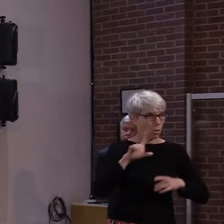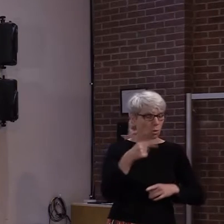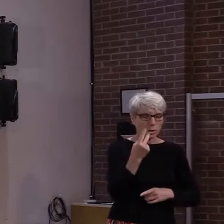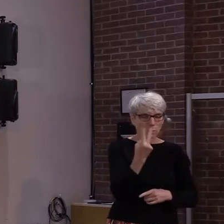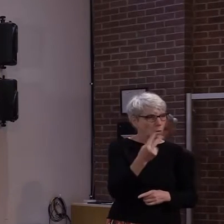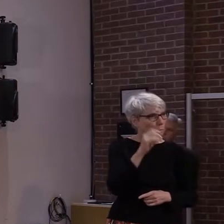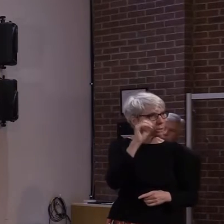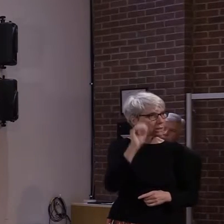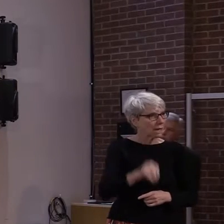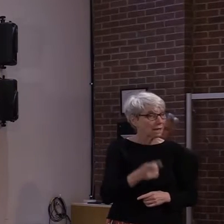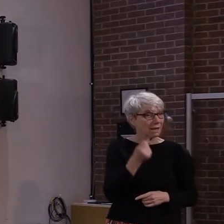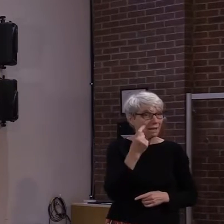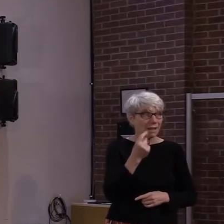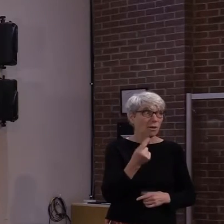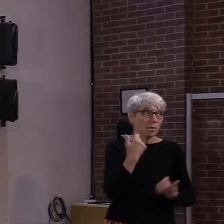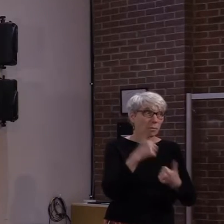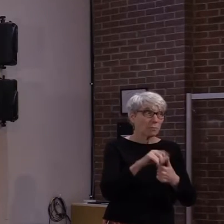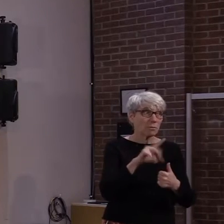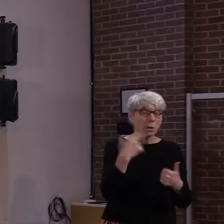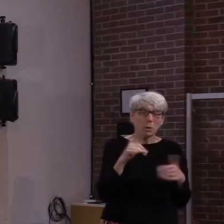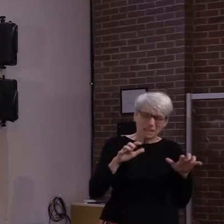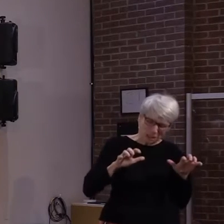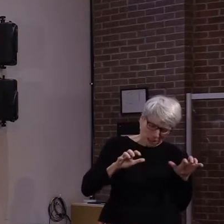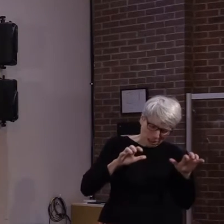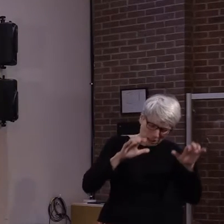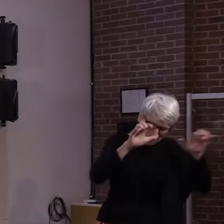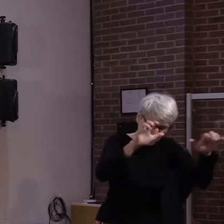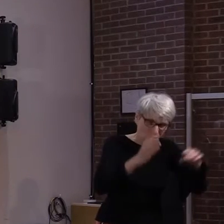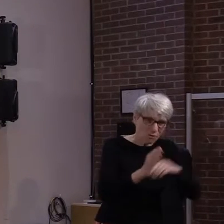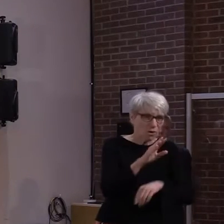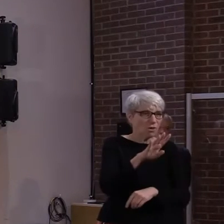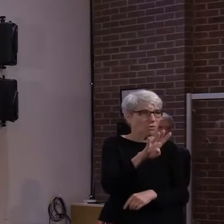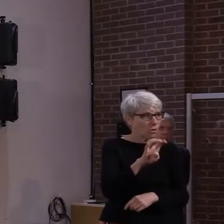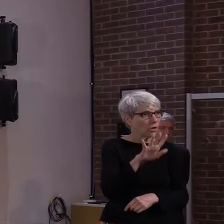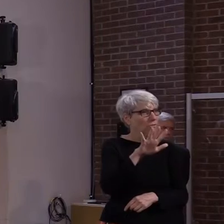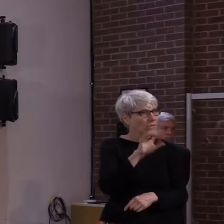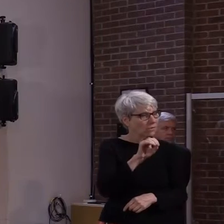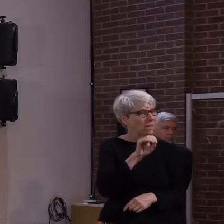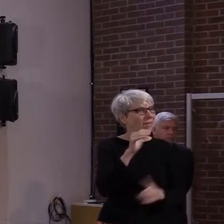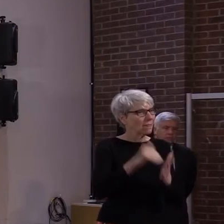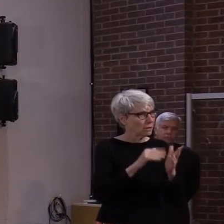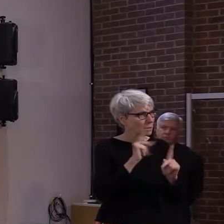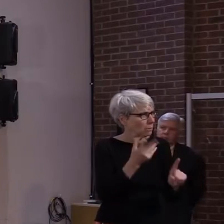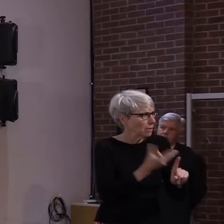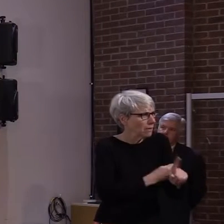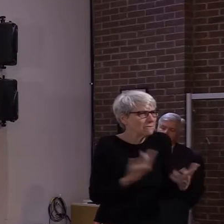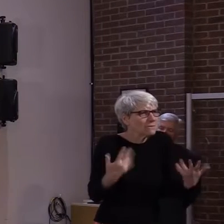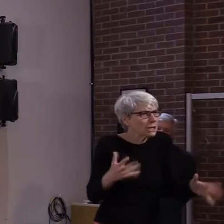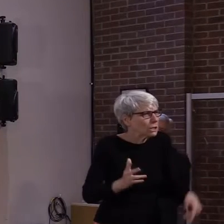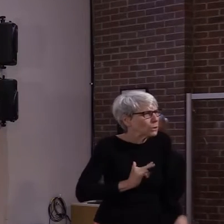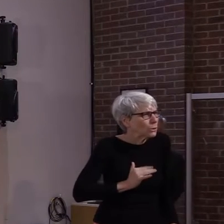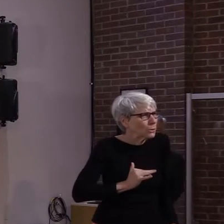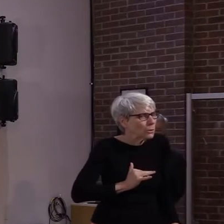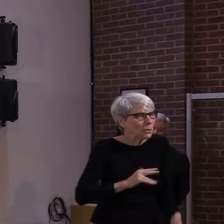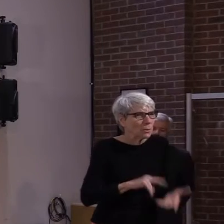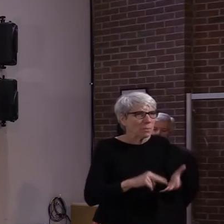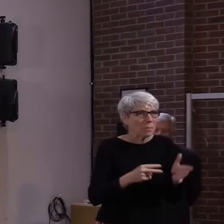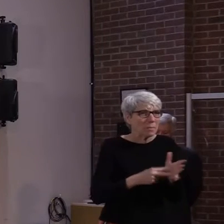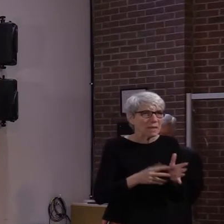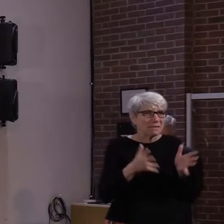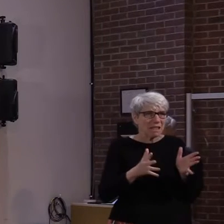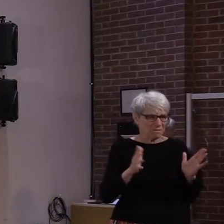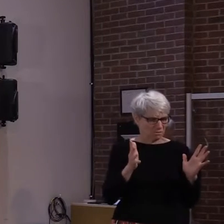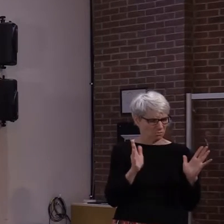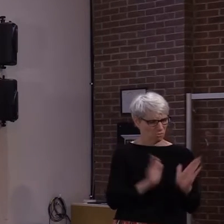is there to infect in a state where over 450,000 people have been vaccinated? With